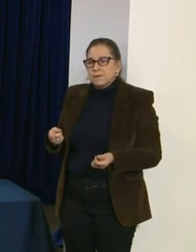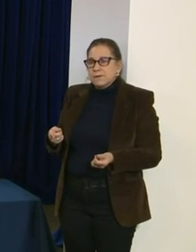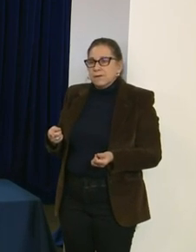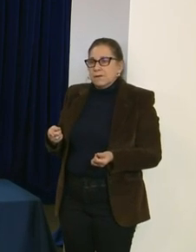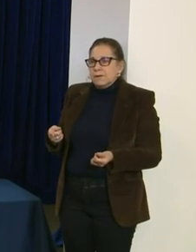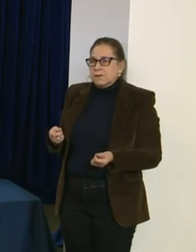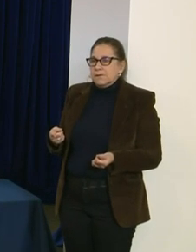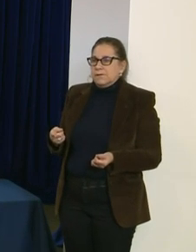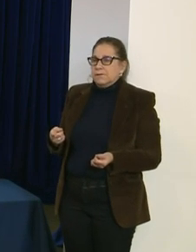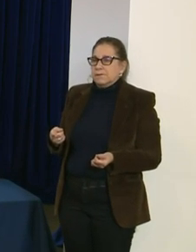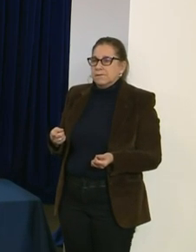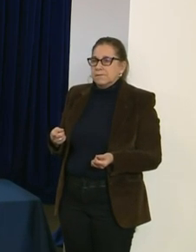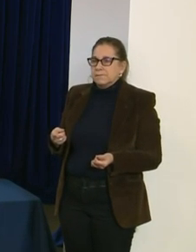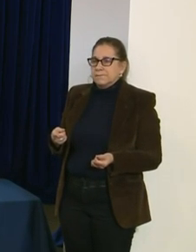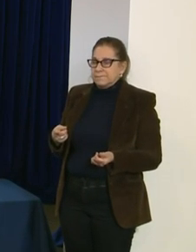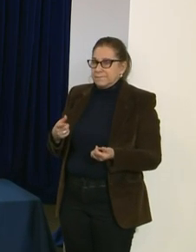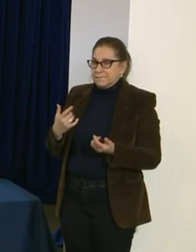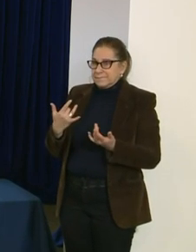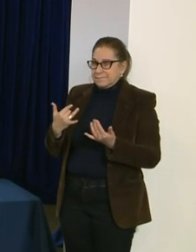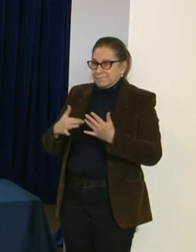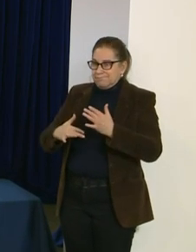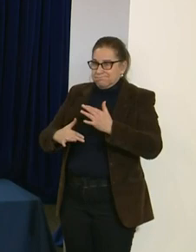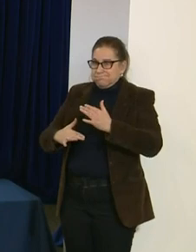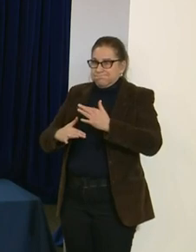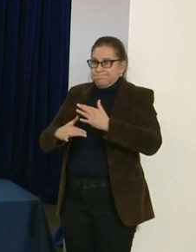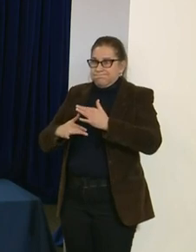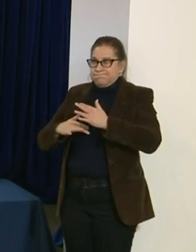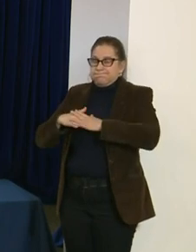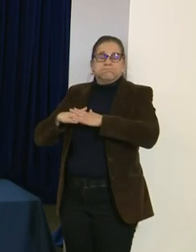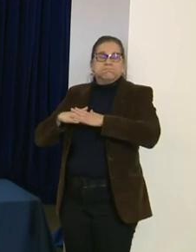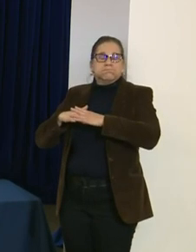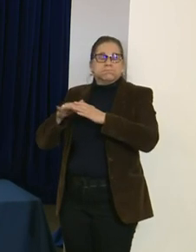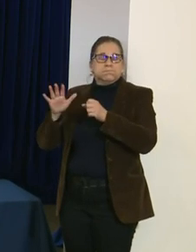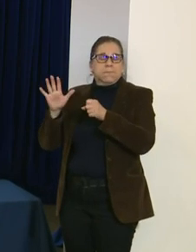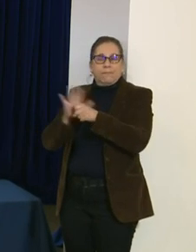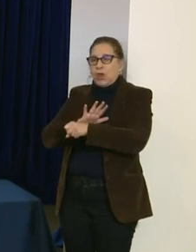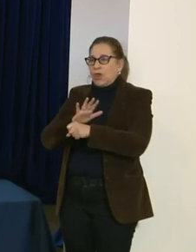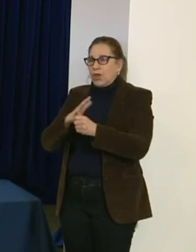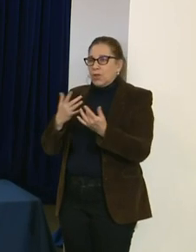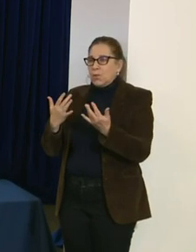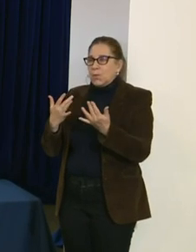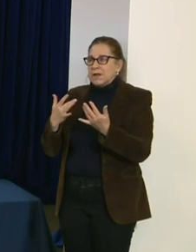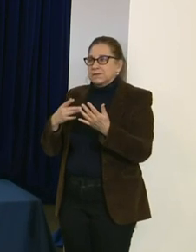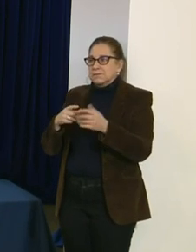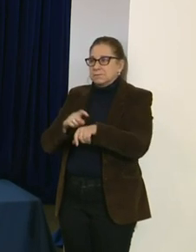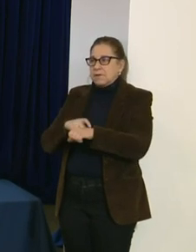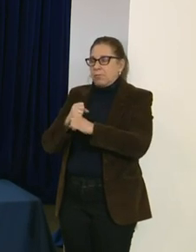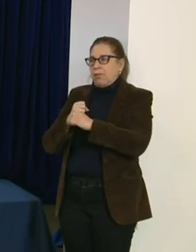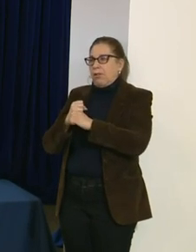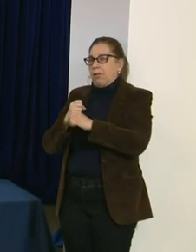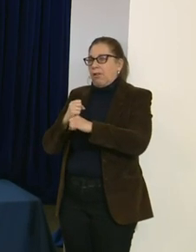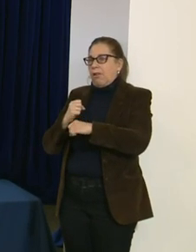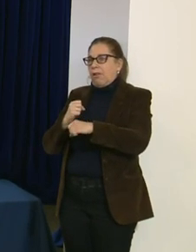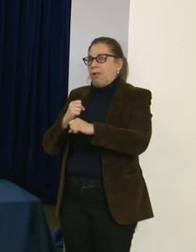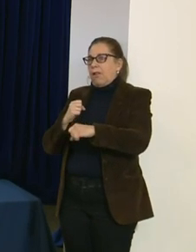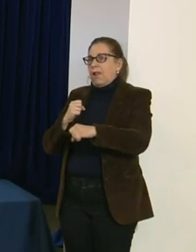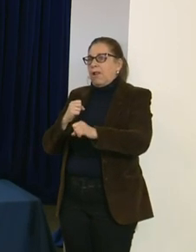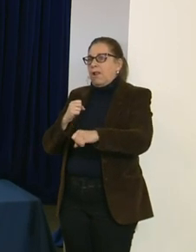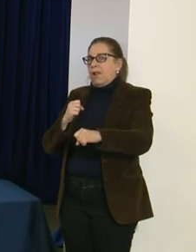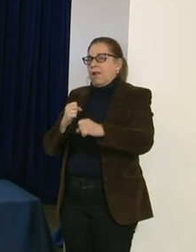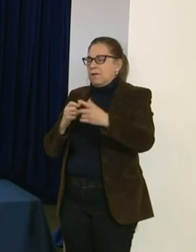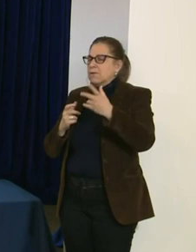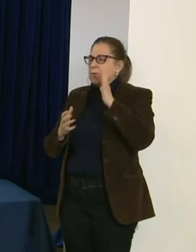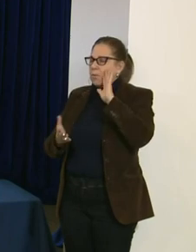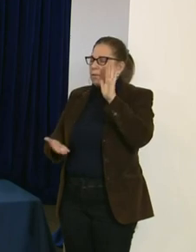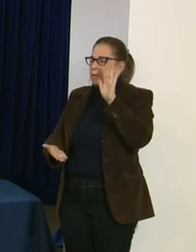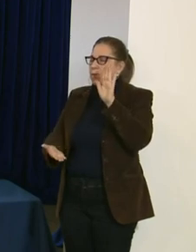so the wait times to get through on the phone should go down. However, I strongly urge everybody who can to